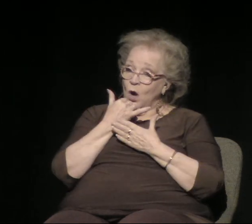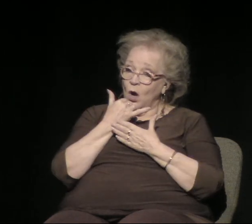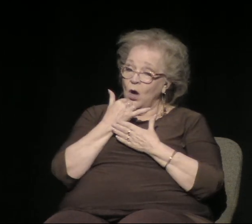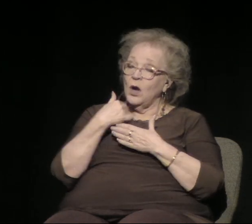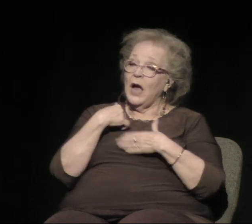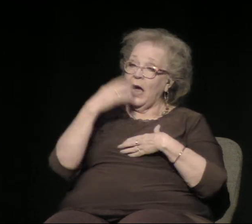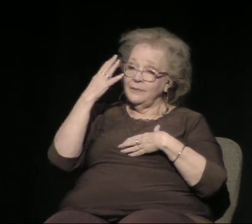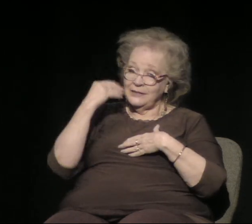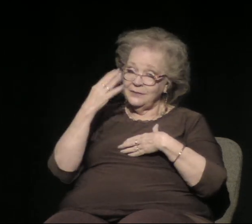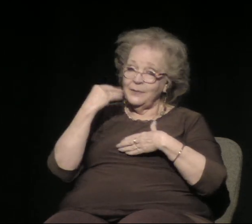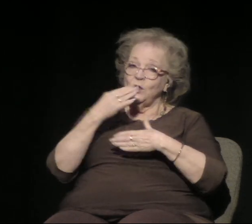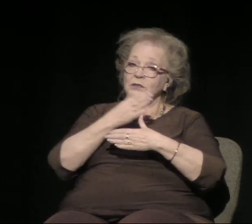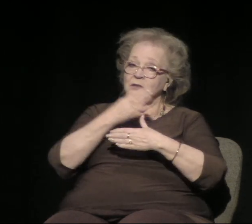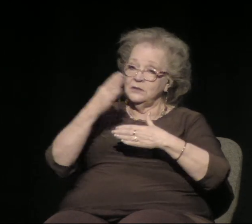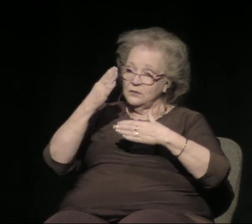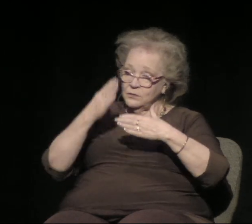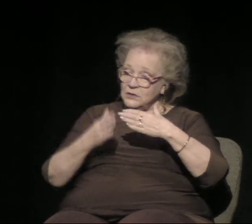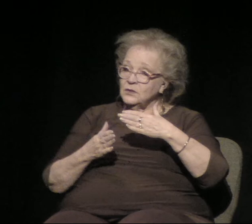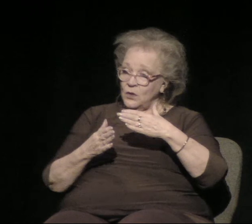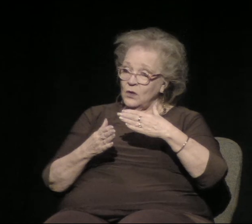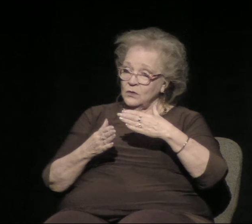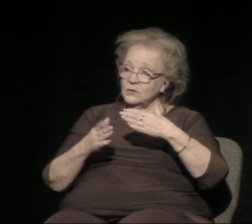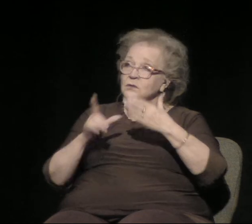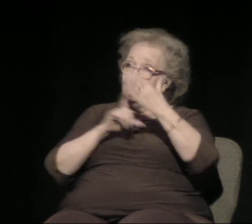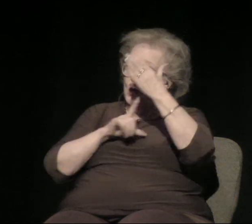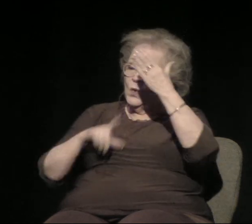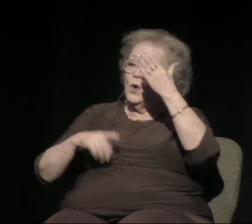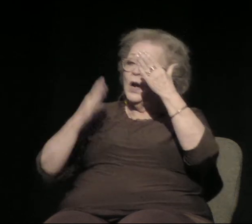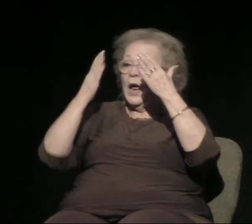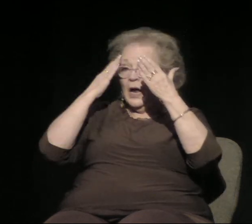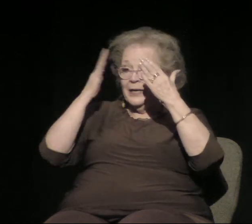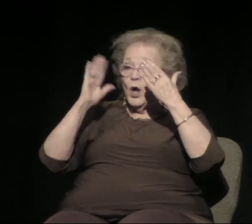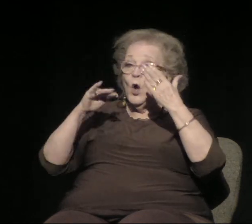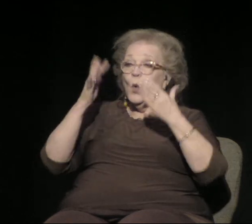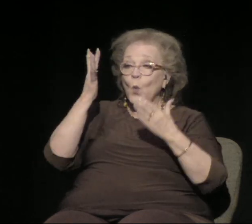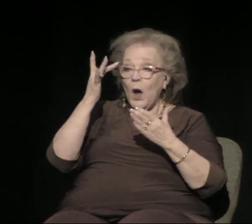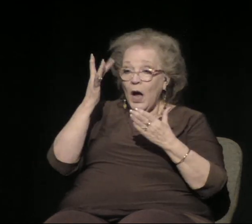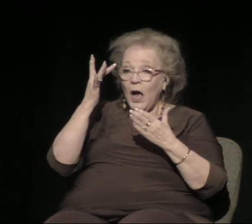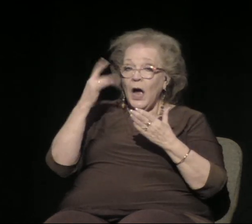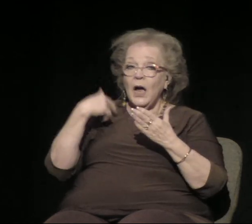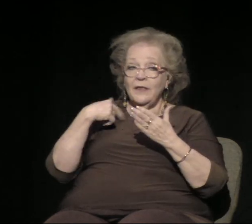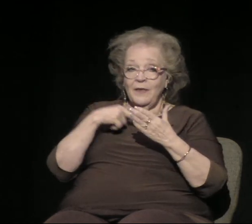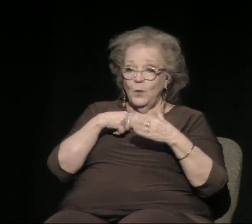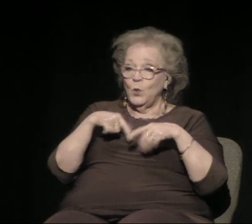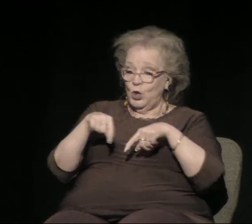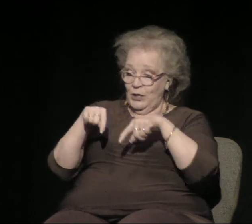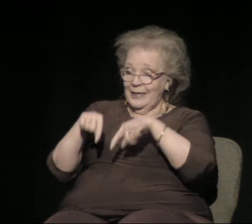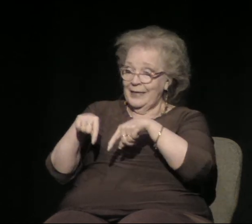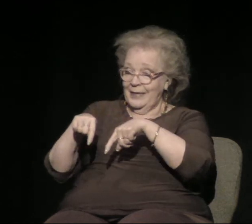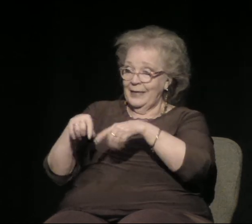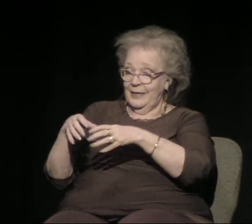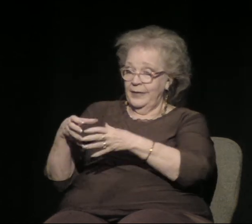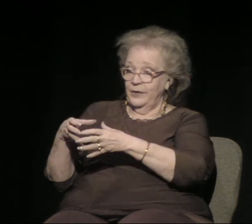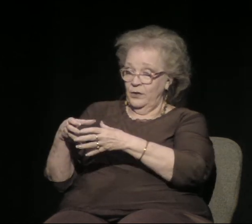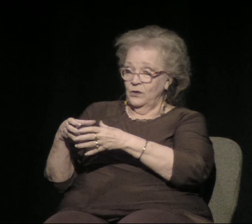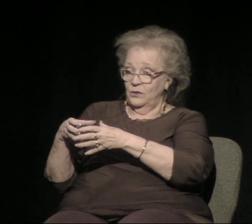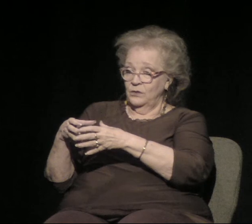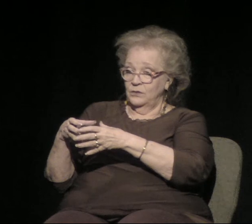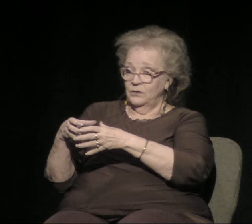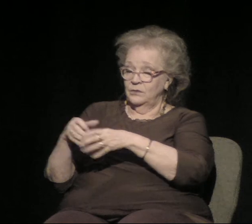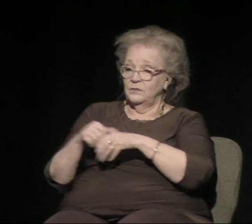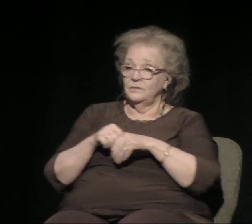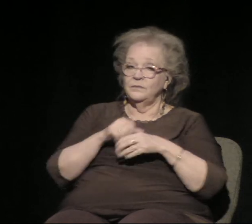am experiencing the consequences. Lord, I know why we are here. Now, verse 15 is going to lighten this up a